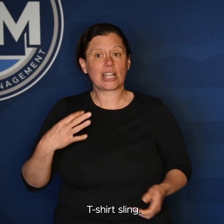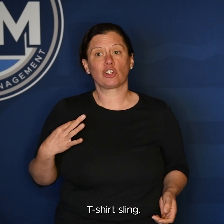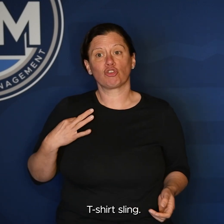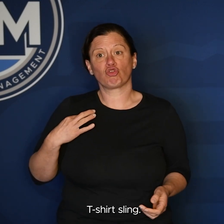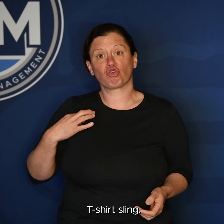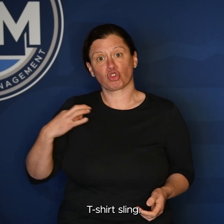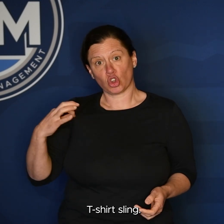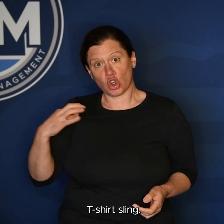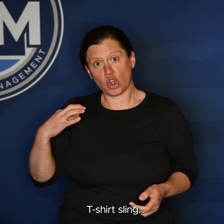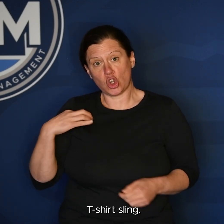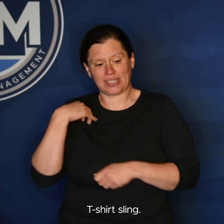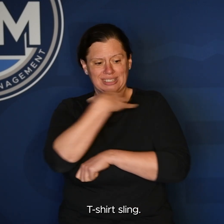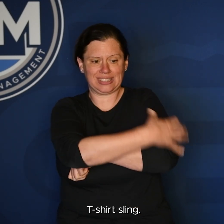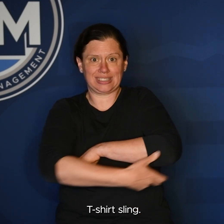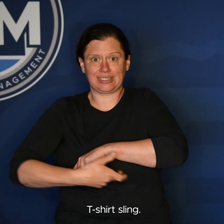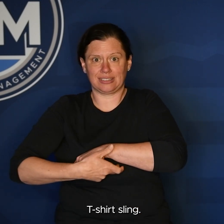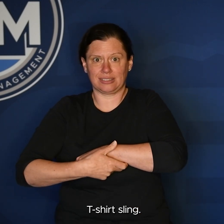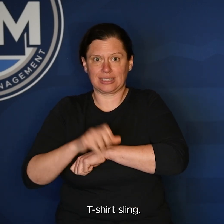T-shirt sling.